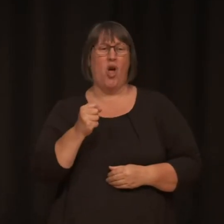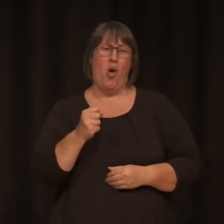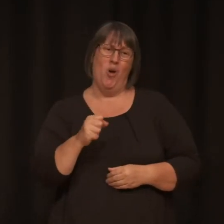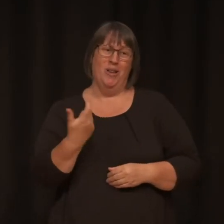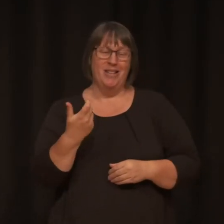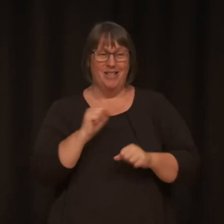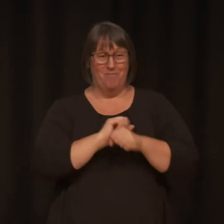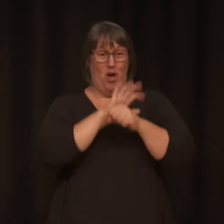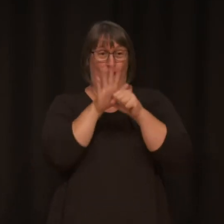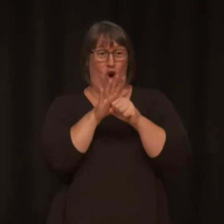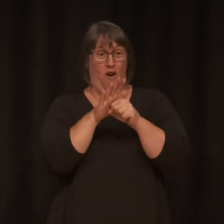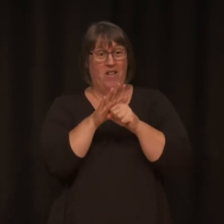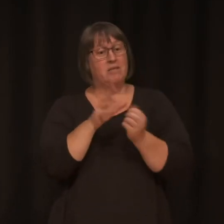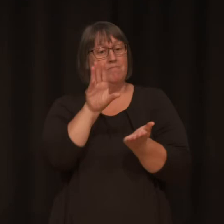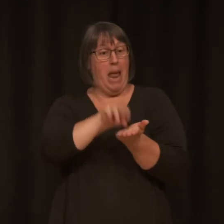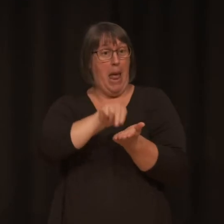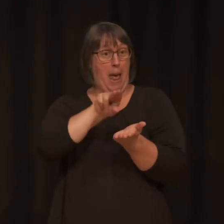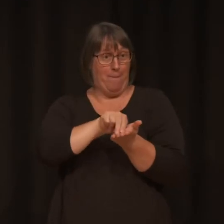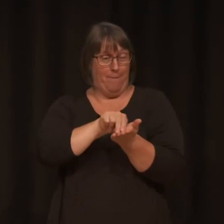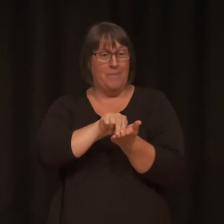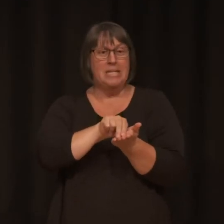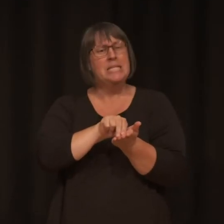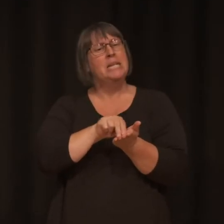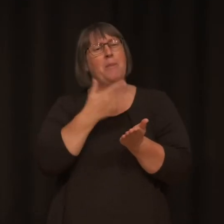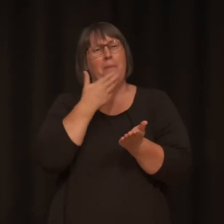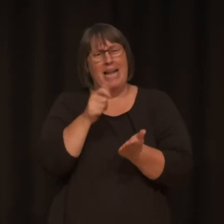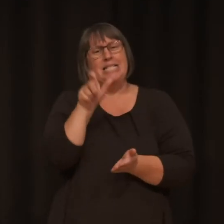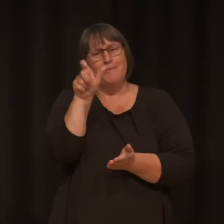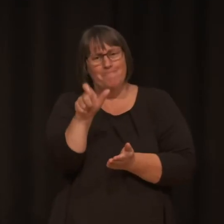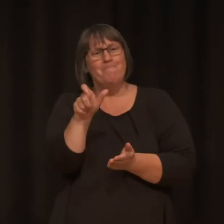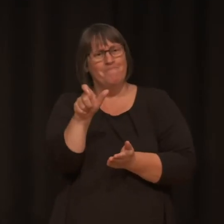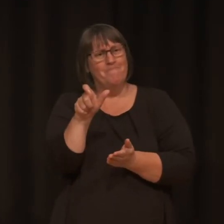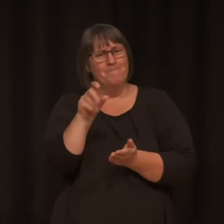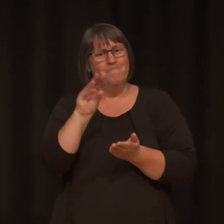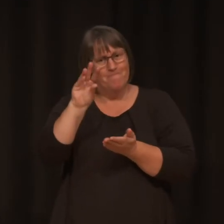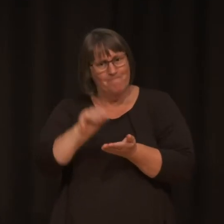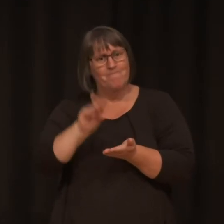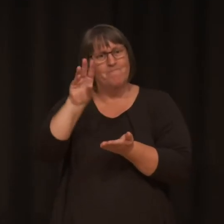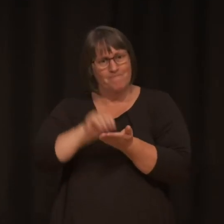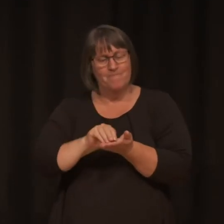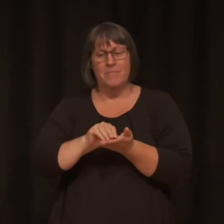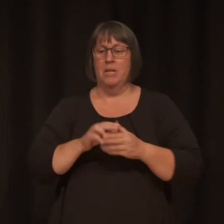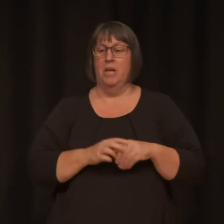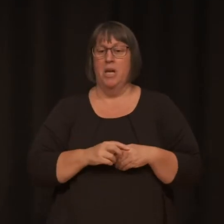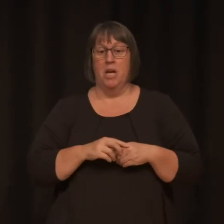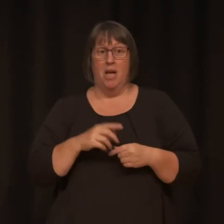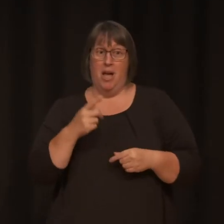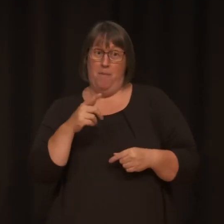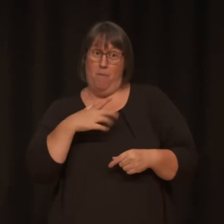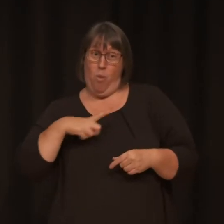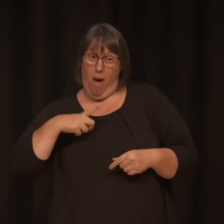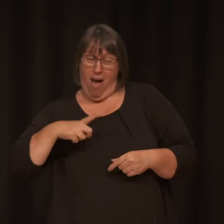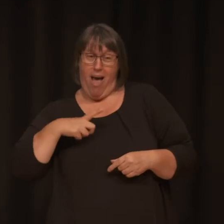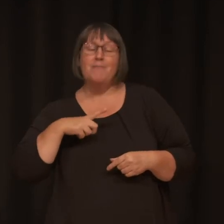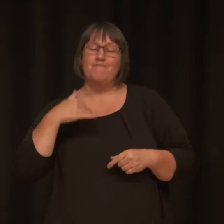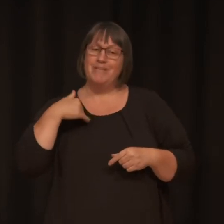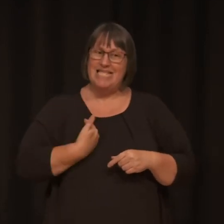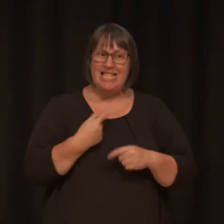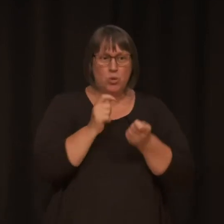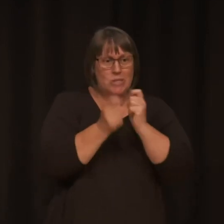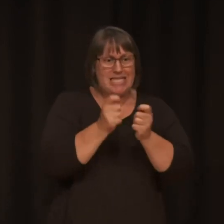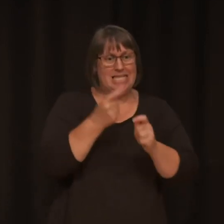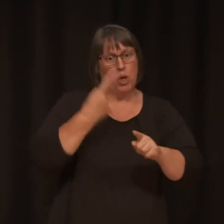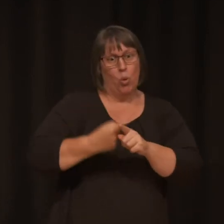use it. Any complacency in this regard means that in the event of a future outbreak, we may not be able to contact people quickly and get them tested and